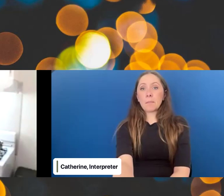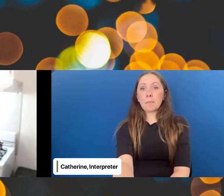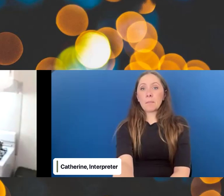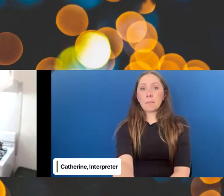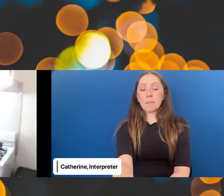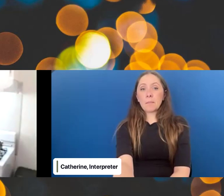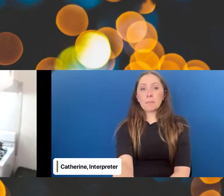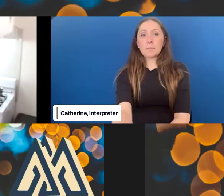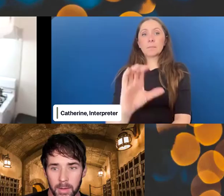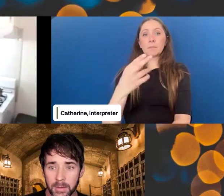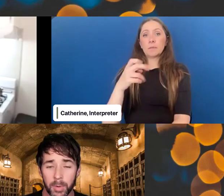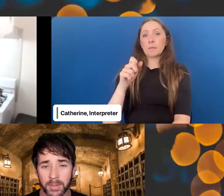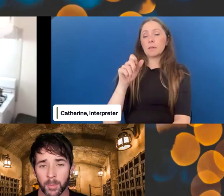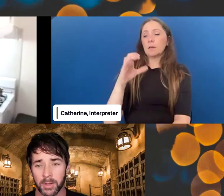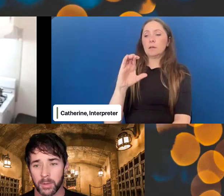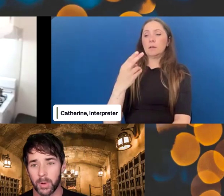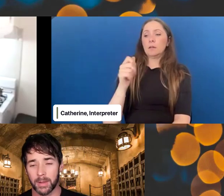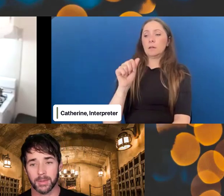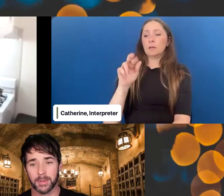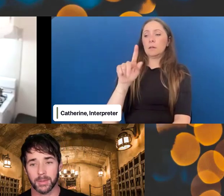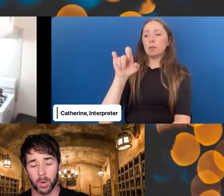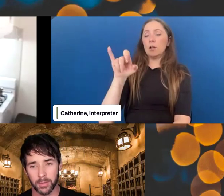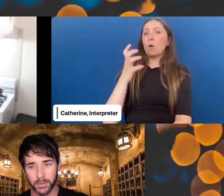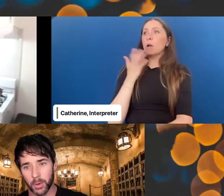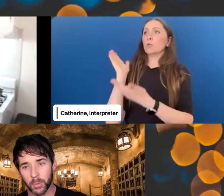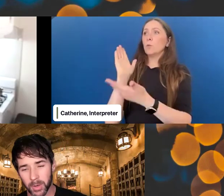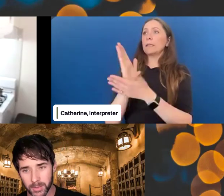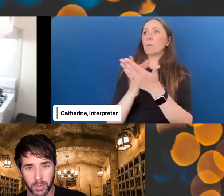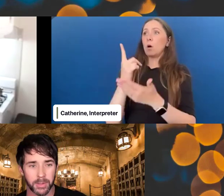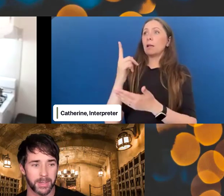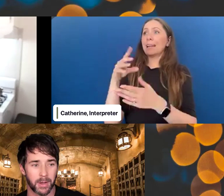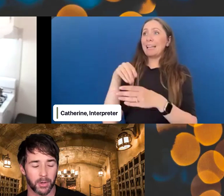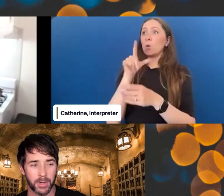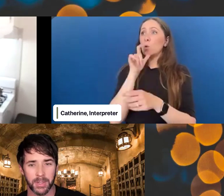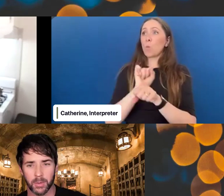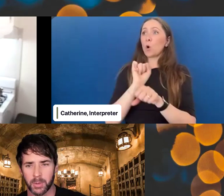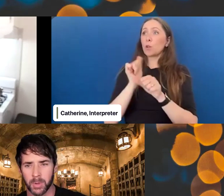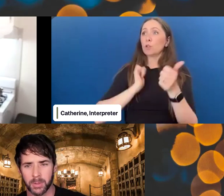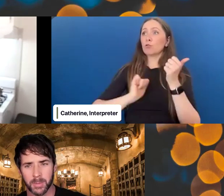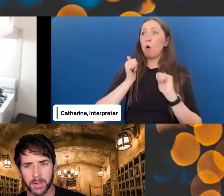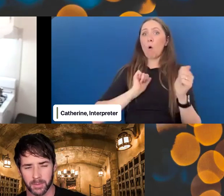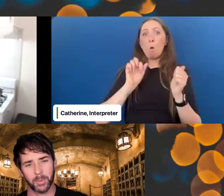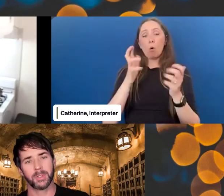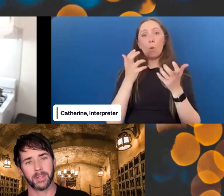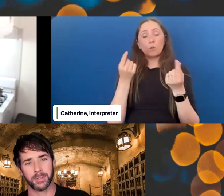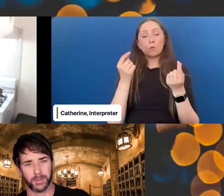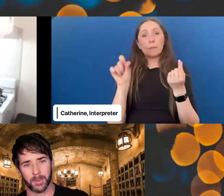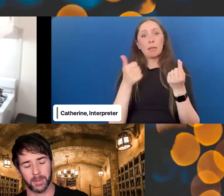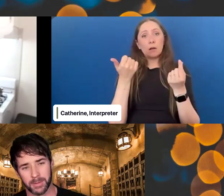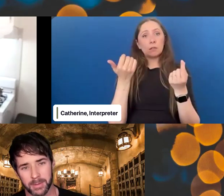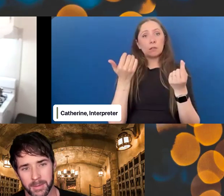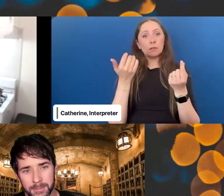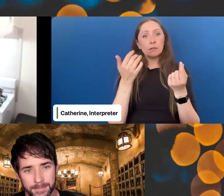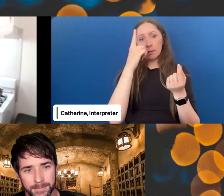Would you like to bring someone in who has worked the show? Let's see how your creation is, or do you want to do something else? What would you like to do,